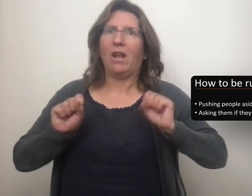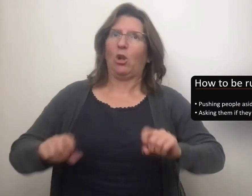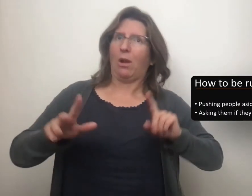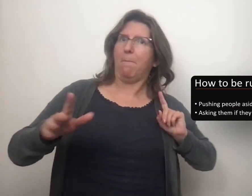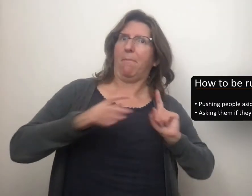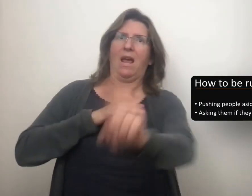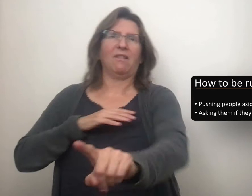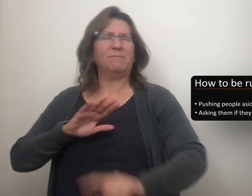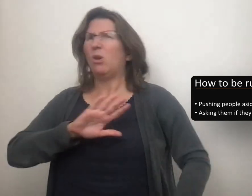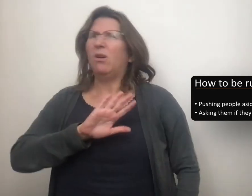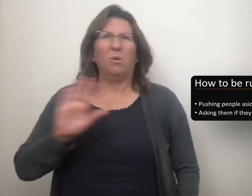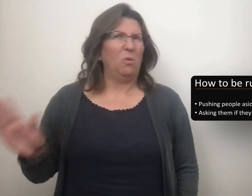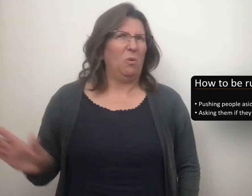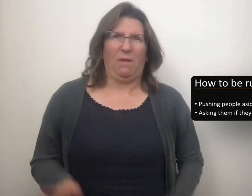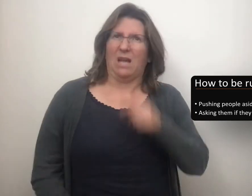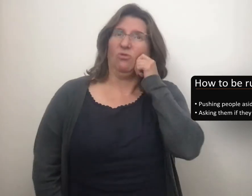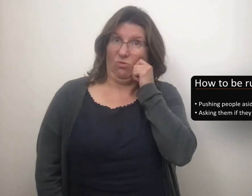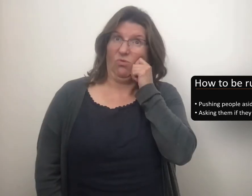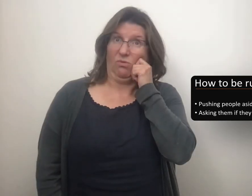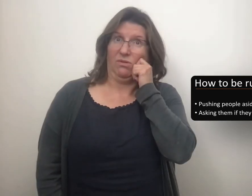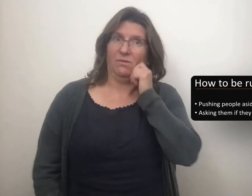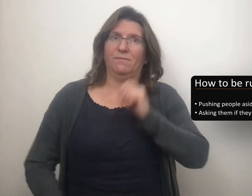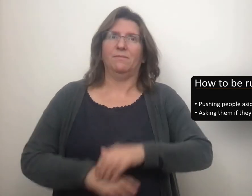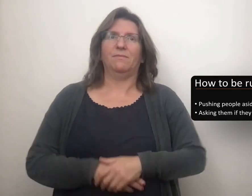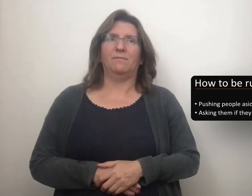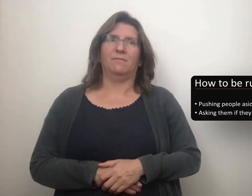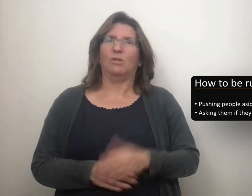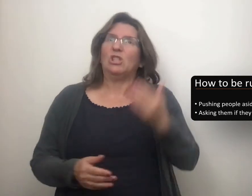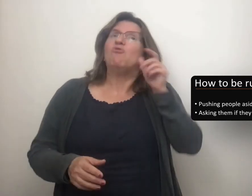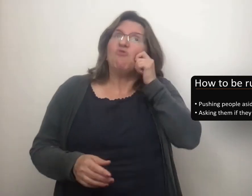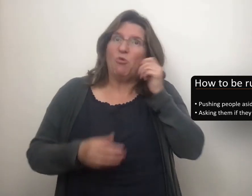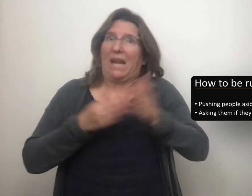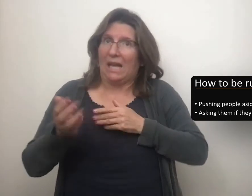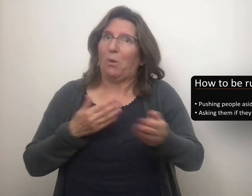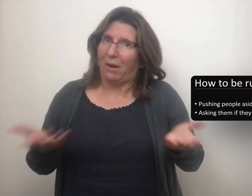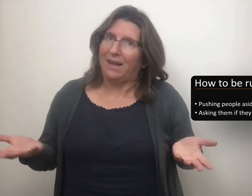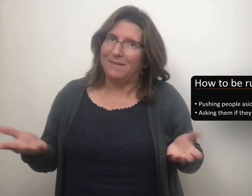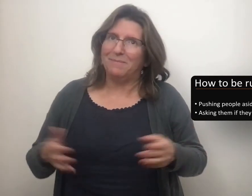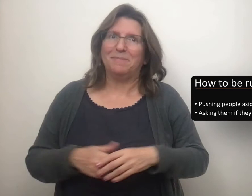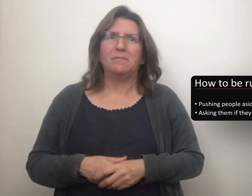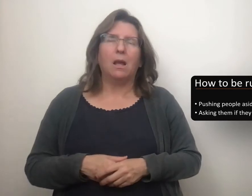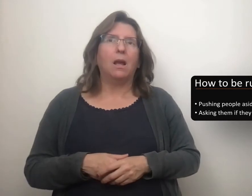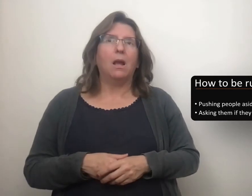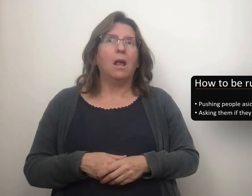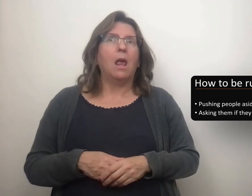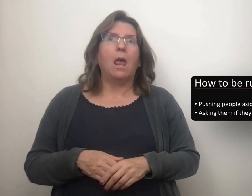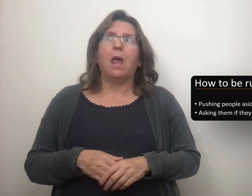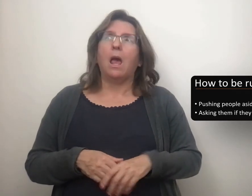Physically pushing people aside so you can pass through would be considered rude. That's rude to everybody. Unlike one of the previous examples, in